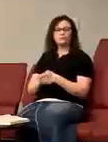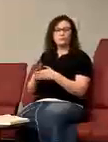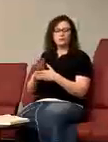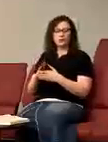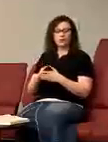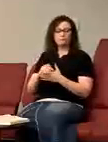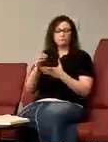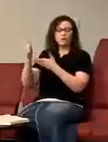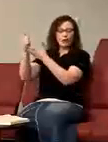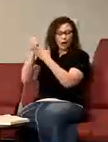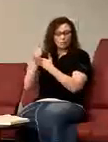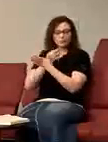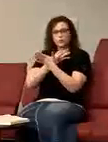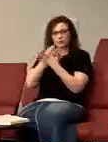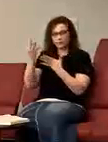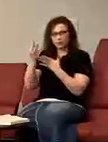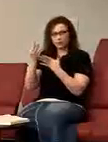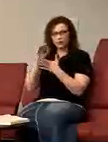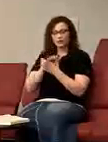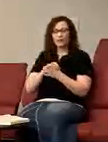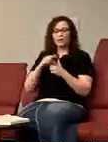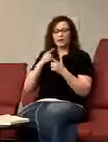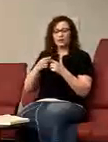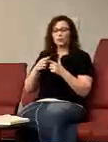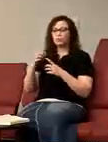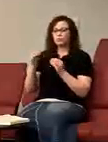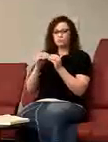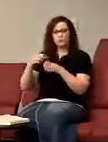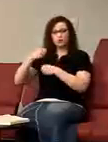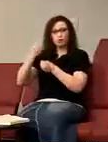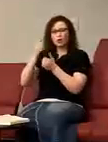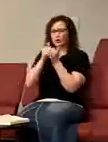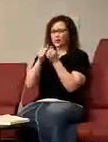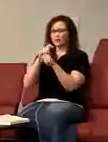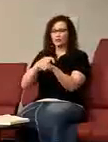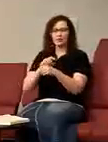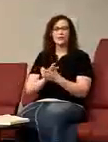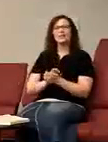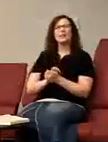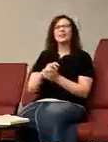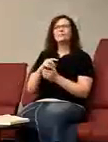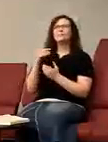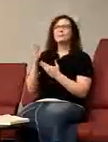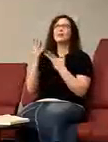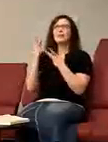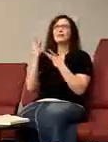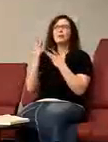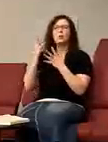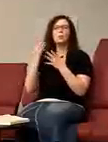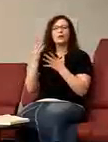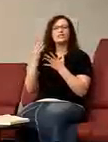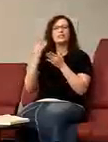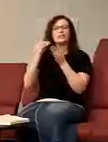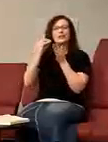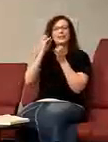time. And, you know, I used to think he was the God of the 11th hour. Because he always seems, for me anyway, he waits till the last